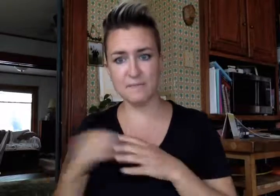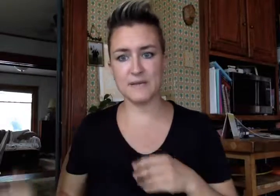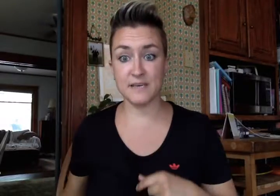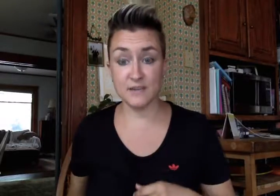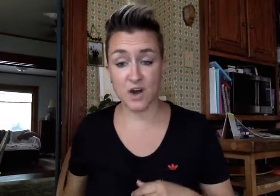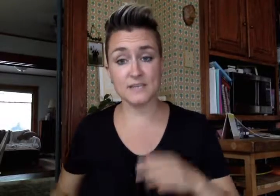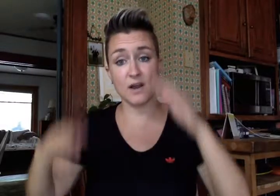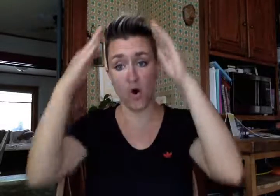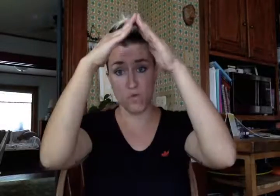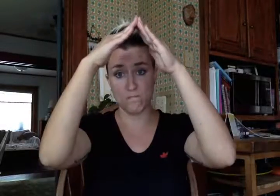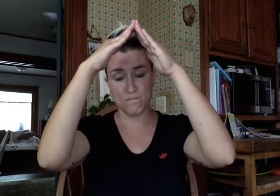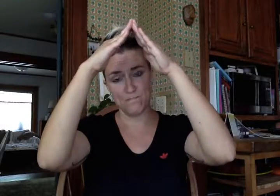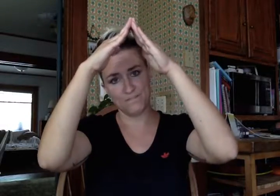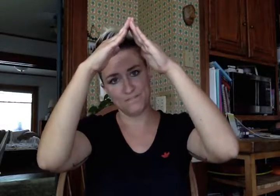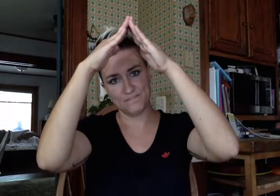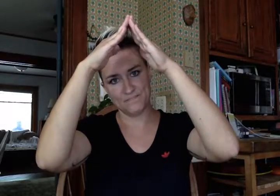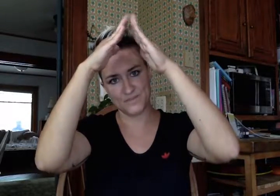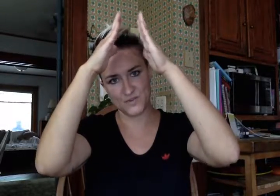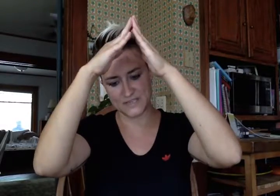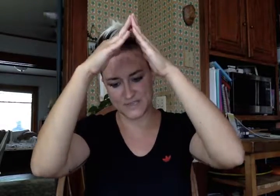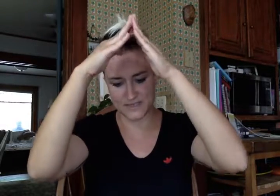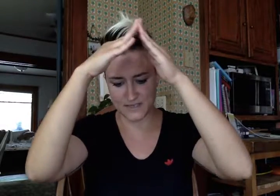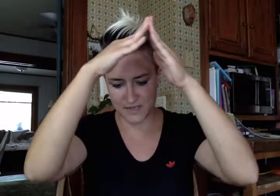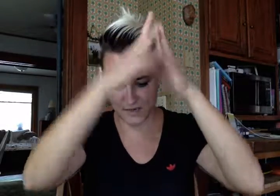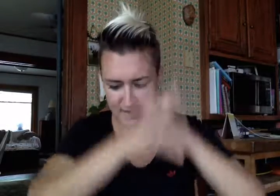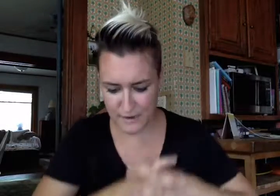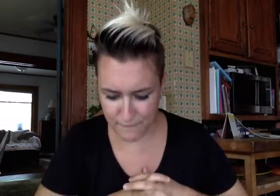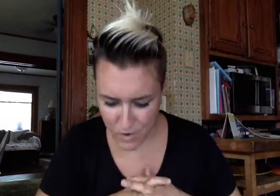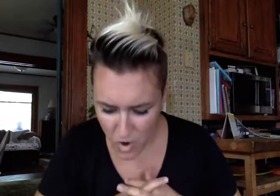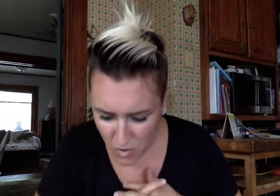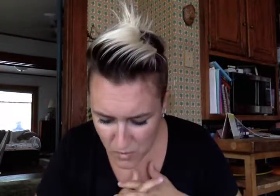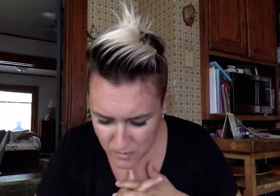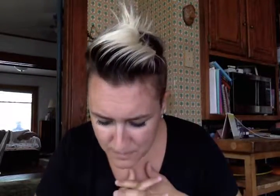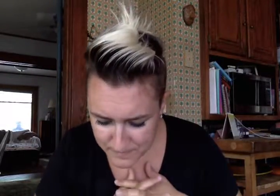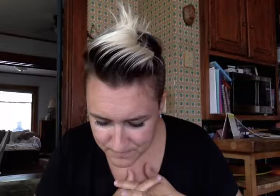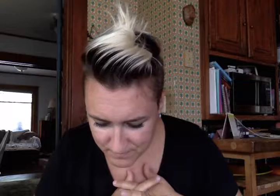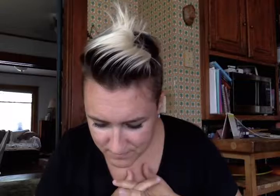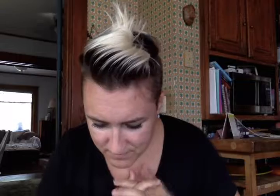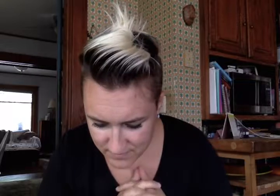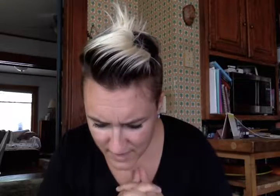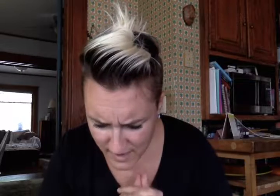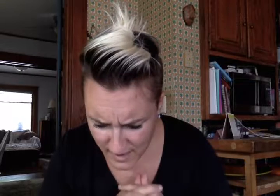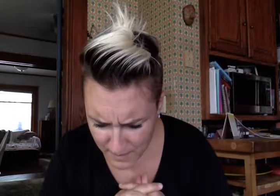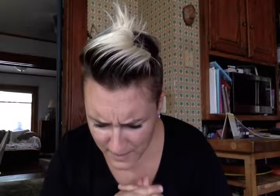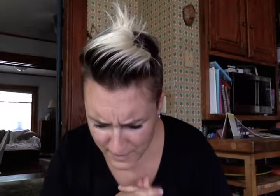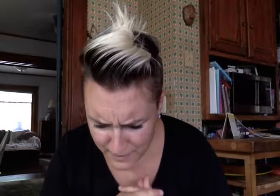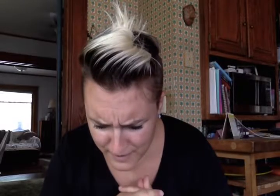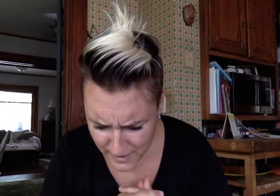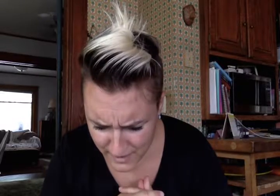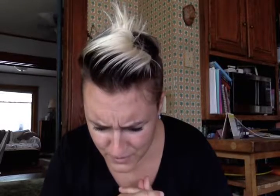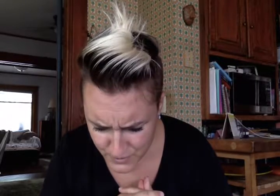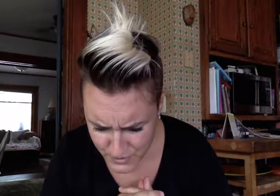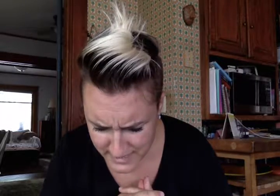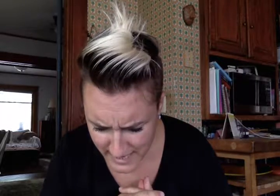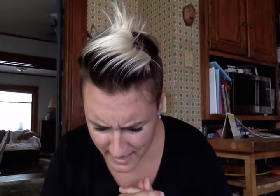might say the dog is at home. So this is his little sign for home. And I think I can also just